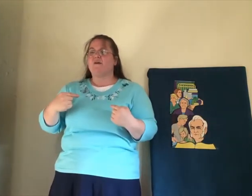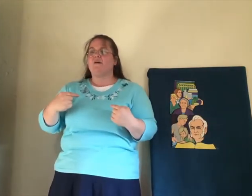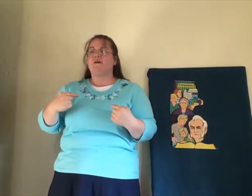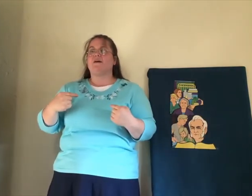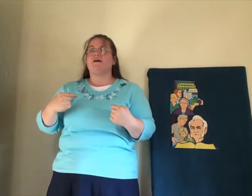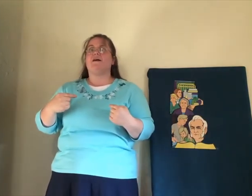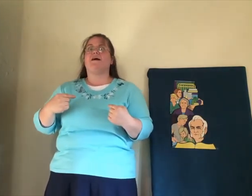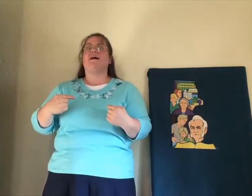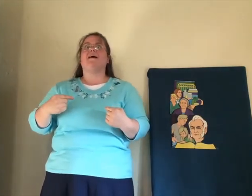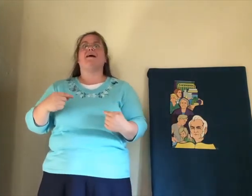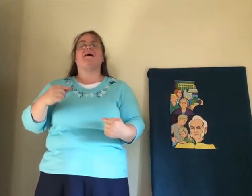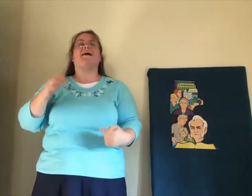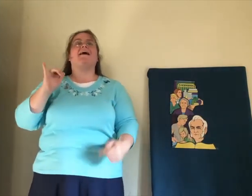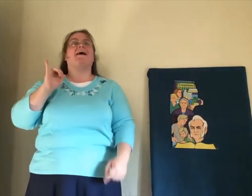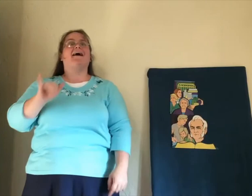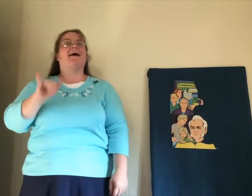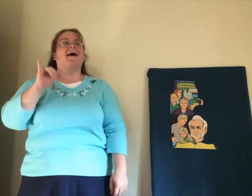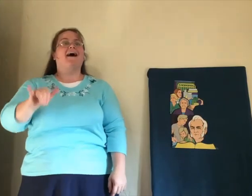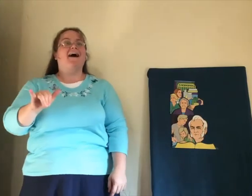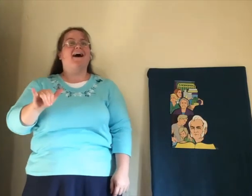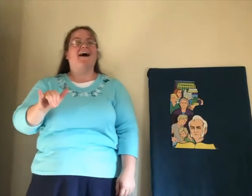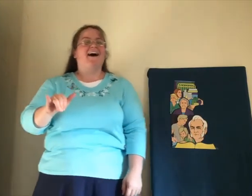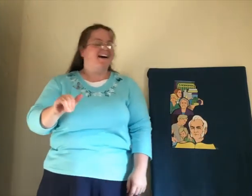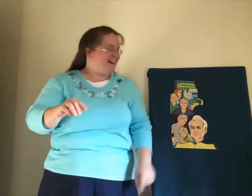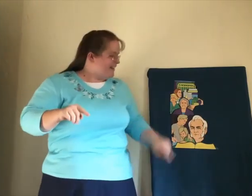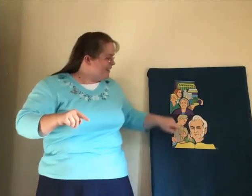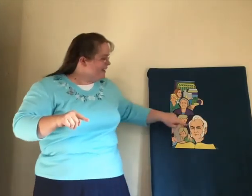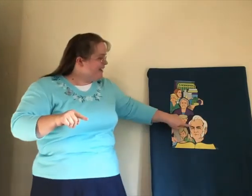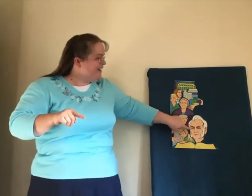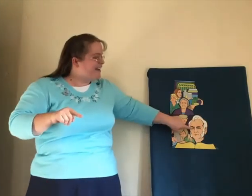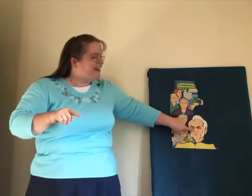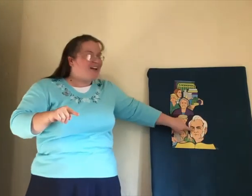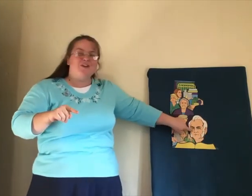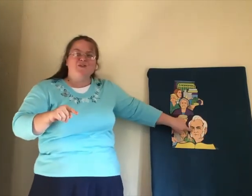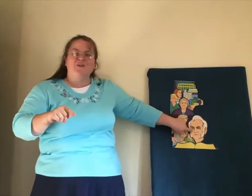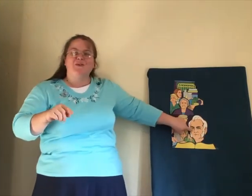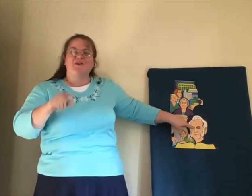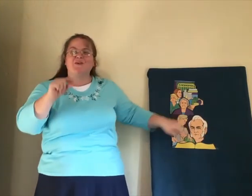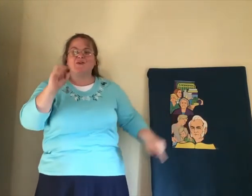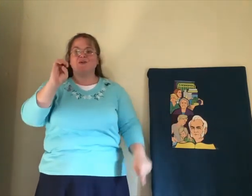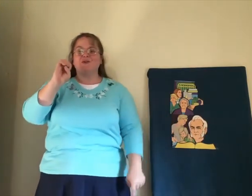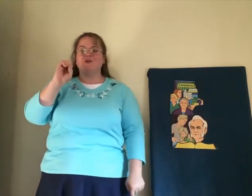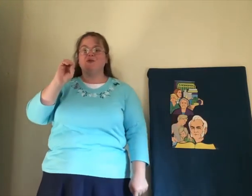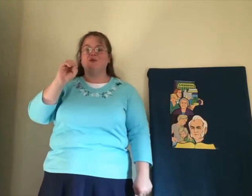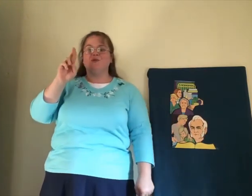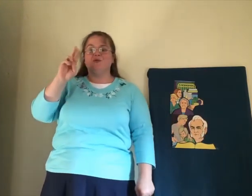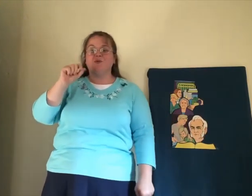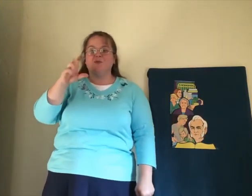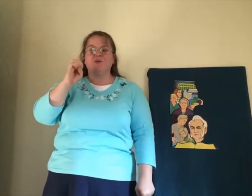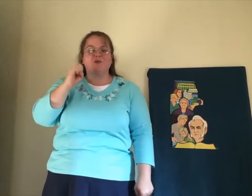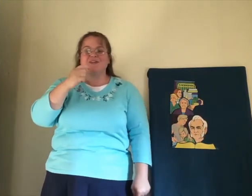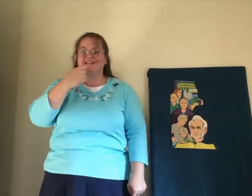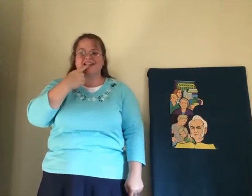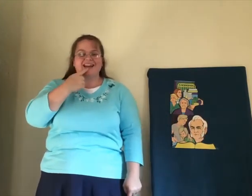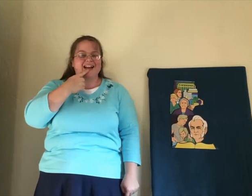no children come? And then they realized, George said,